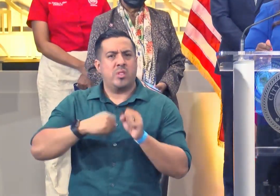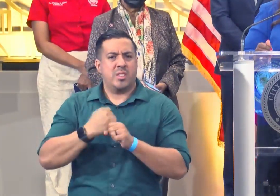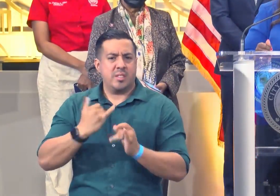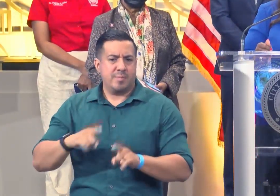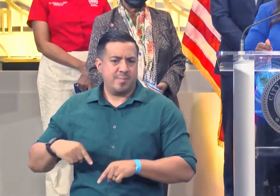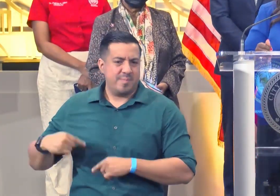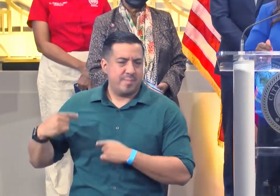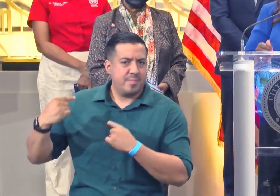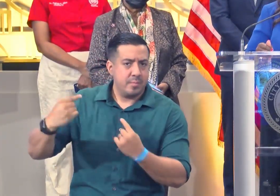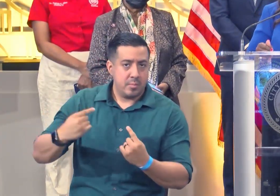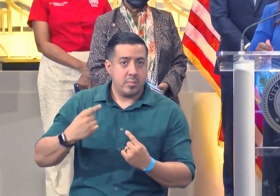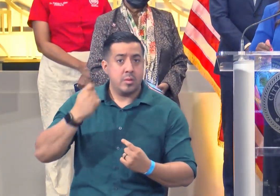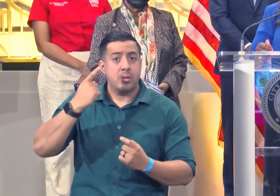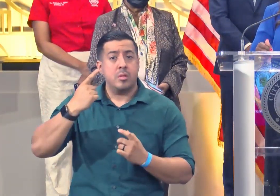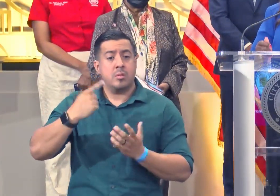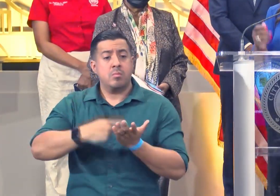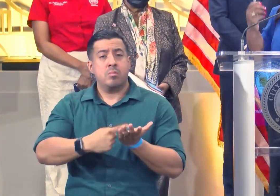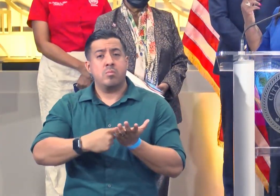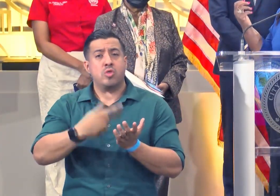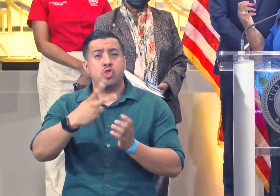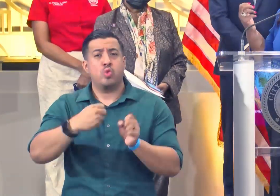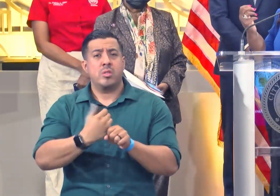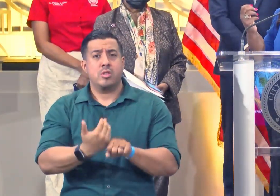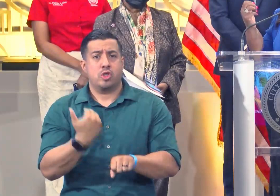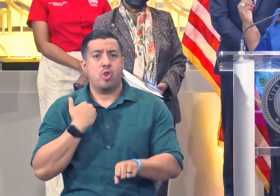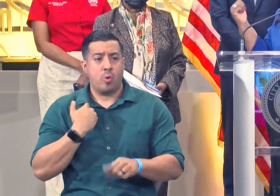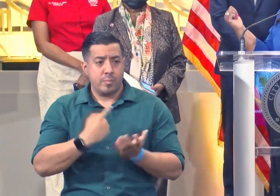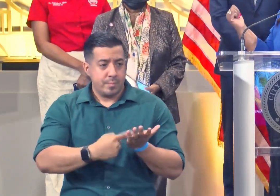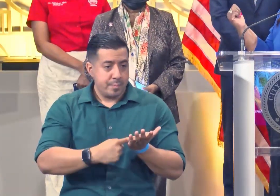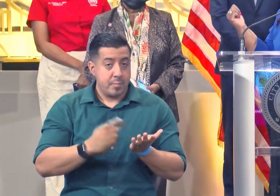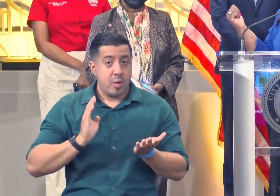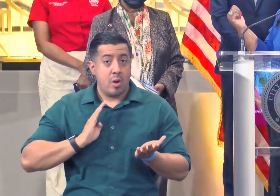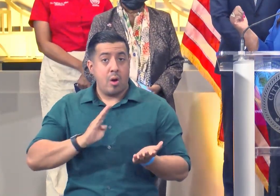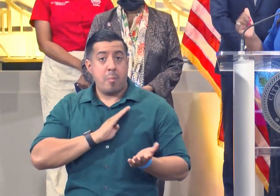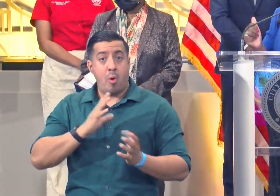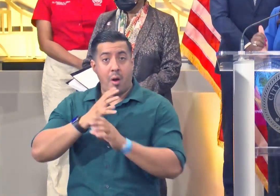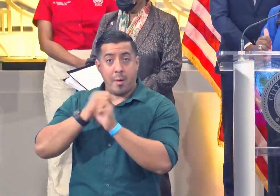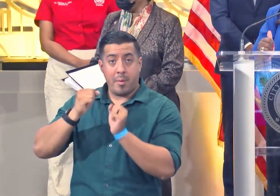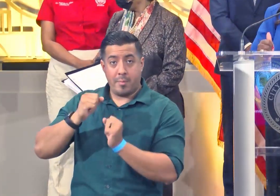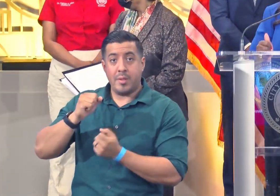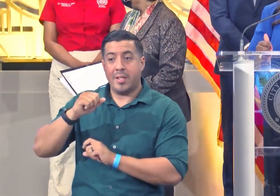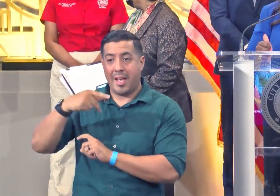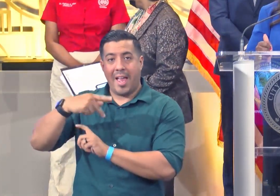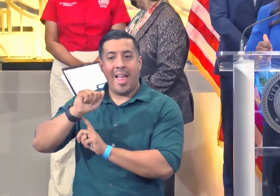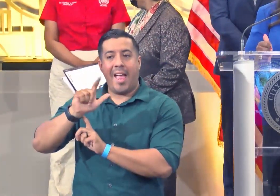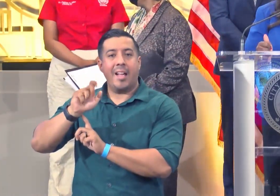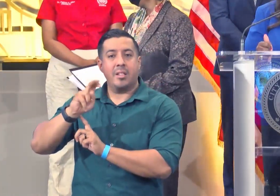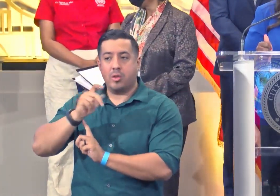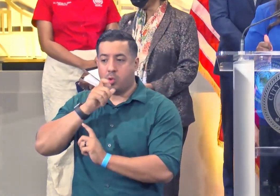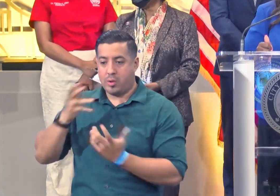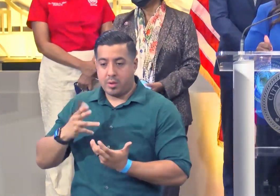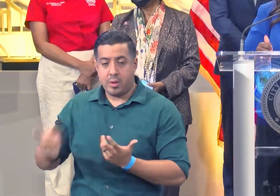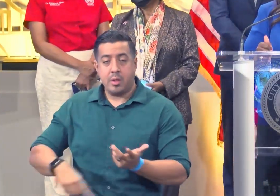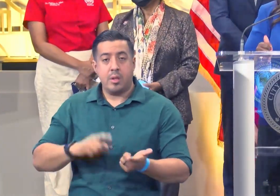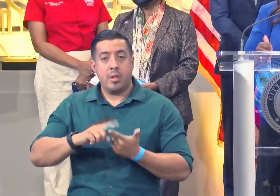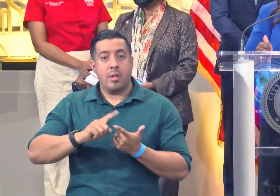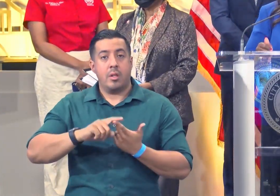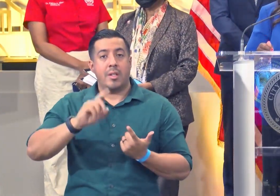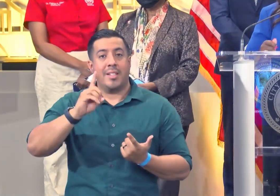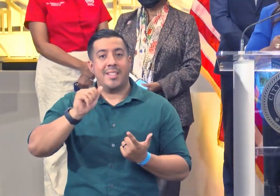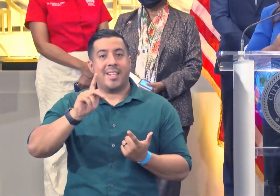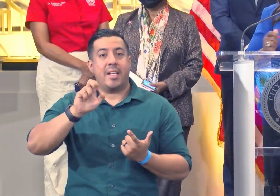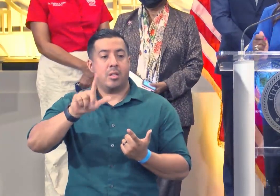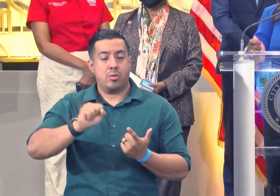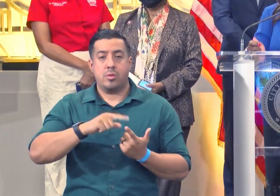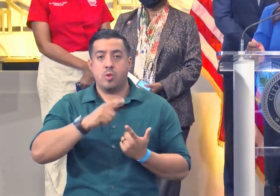some discussions started 2 years ago. I want to thank our board president, Dr. Patricia Allen, who's here today, and also Kathy Blueford-Daniels, one of our